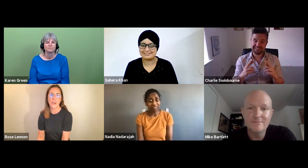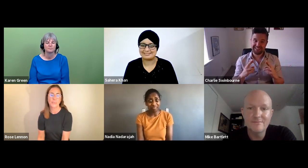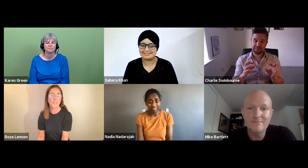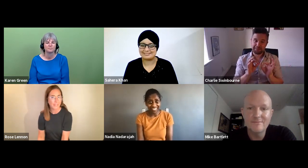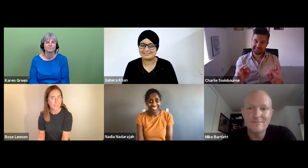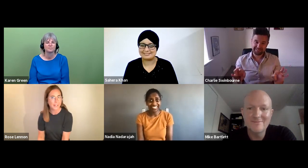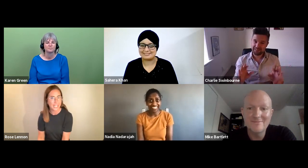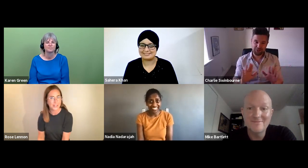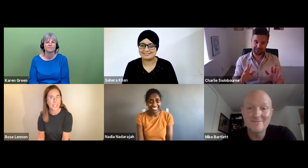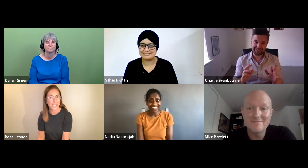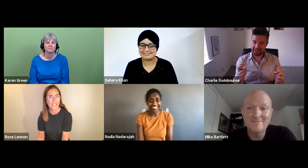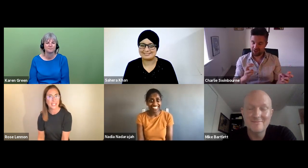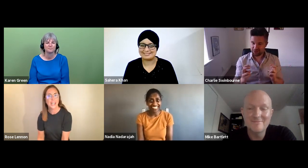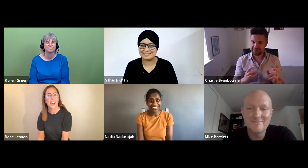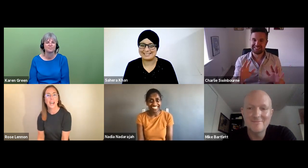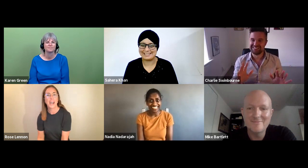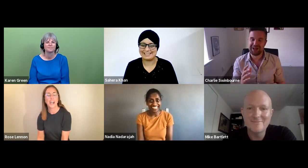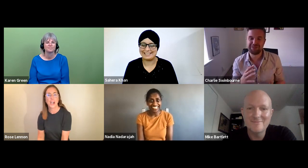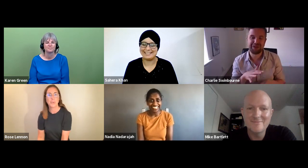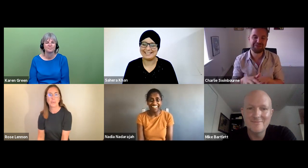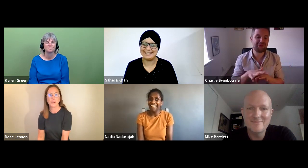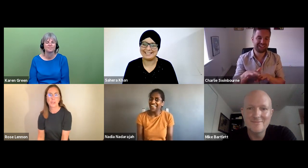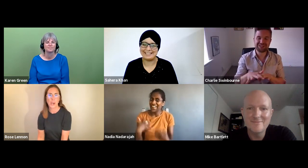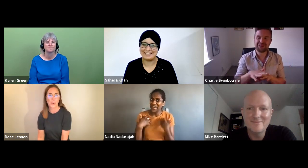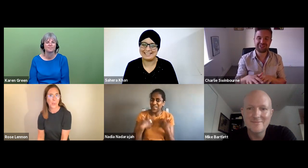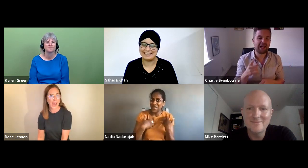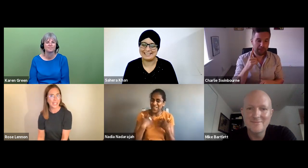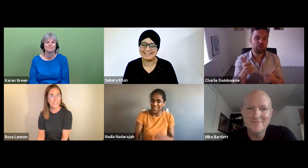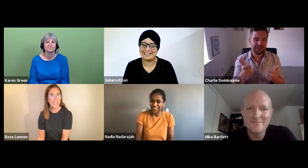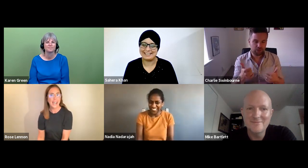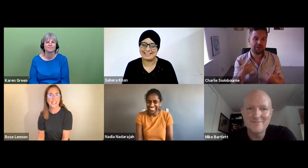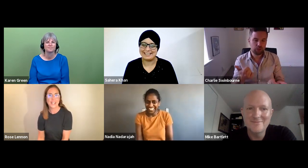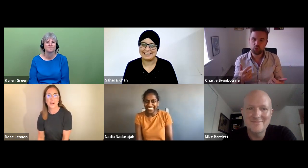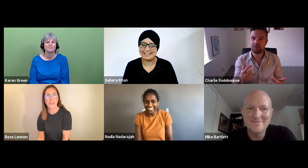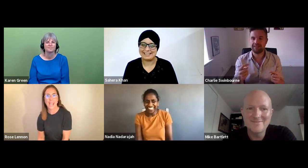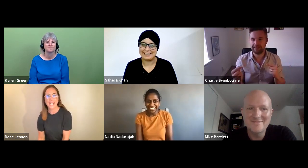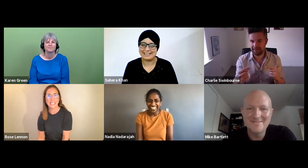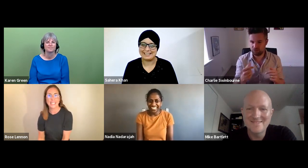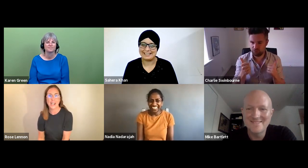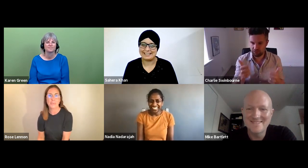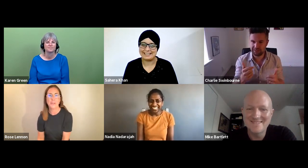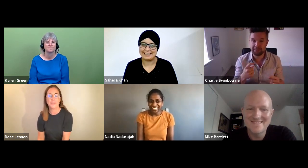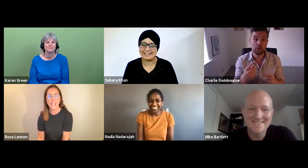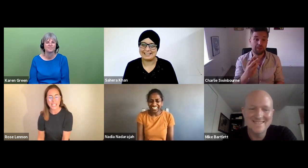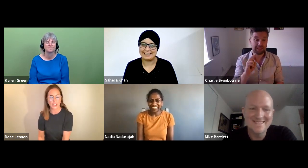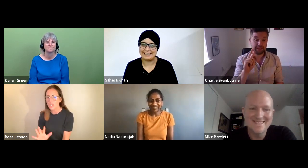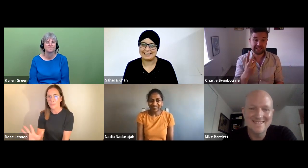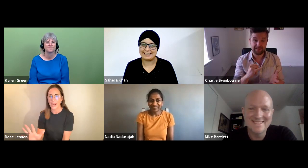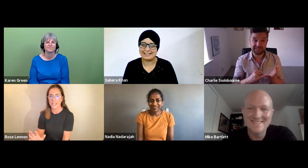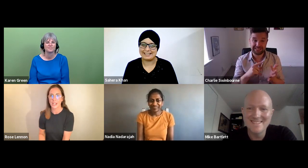It'll be very, very interesting. I hope it will go well and that there won't be any conflict. A good debate. I'm